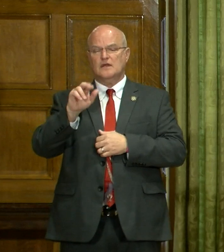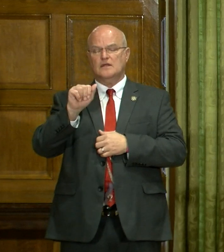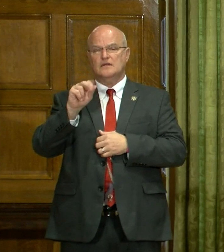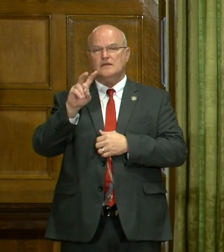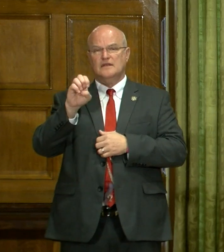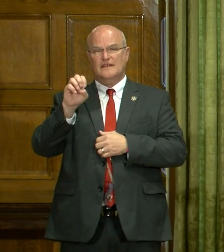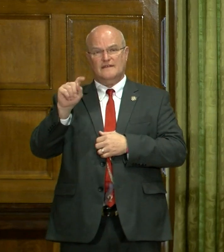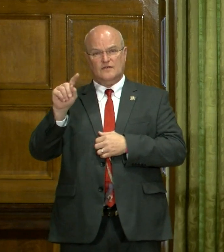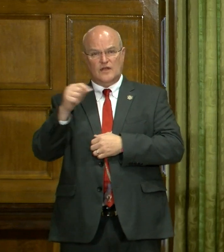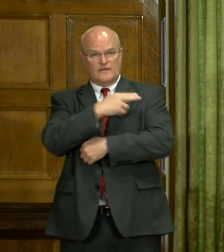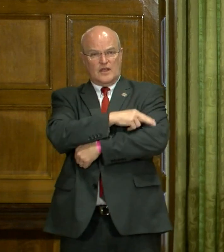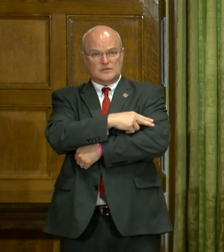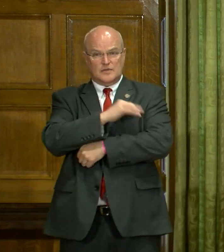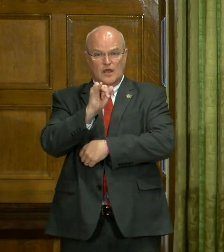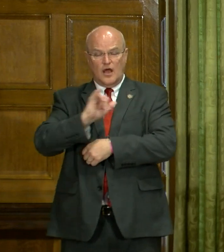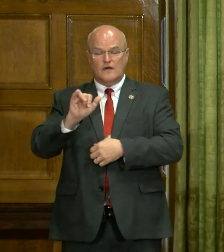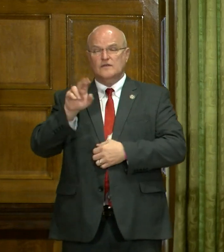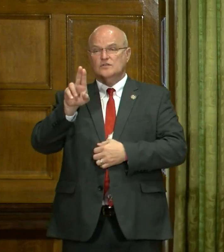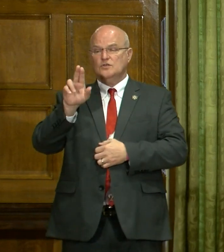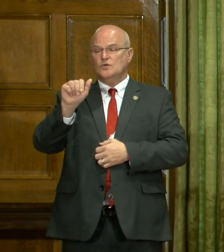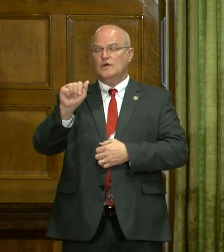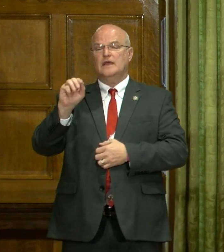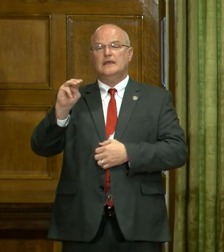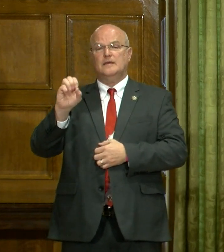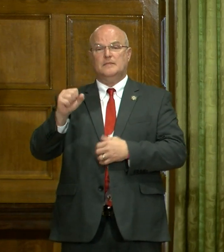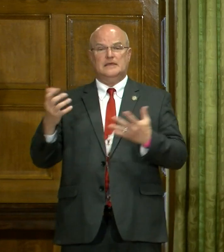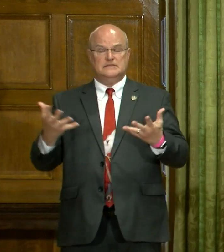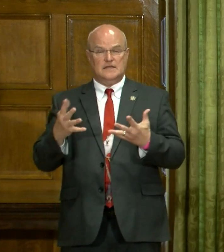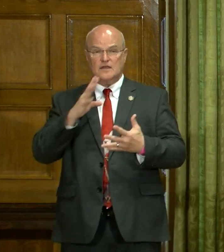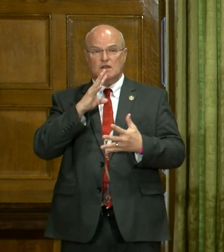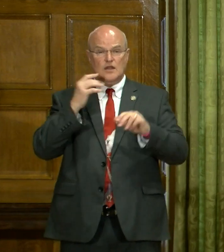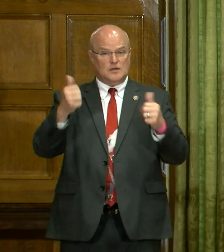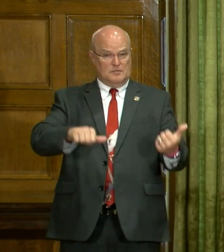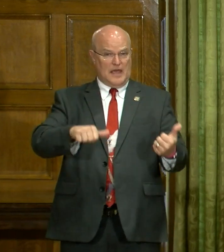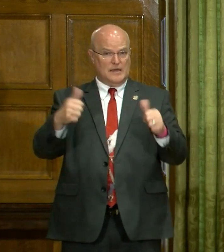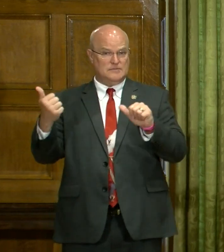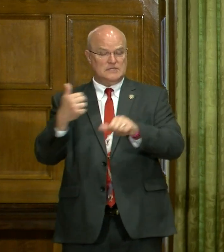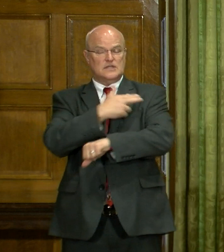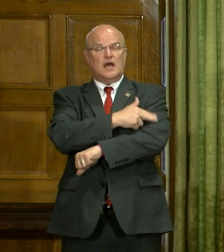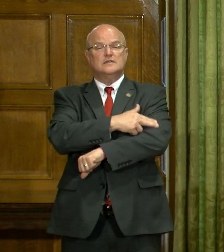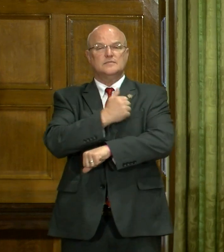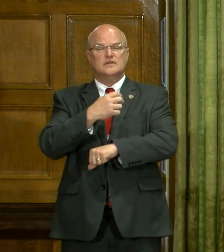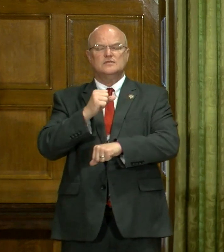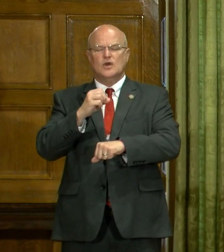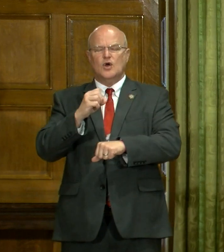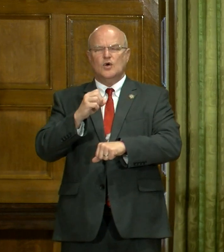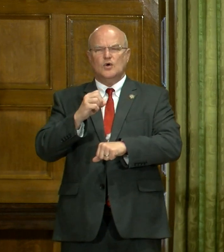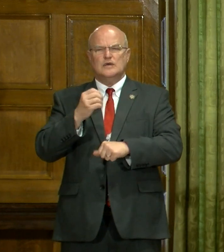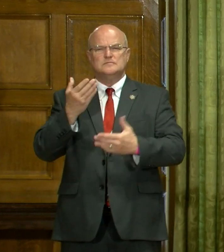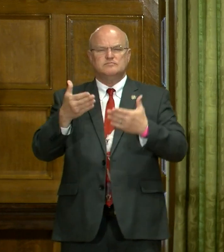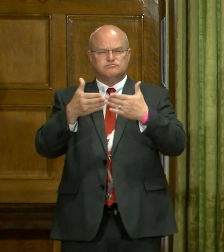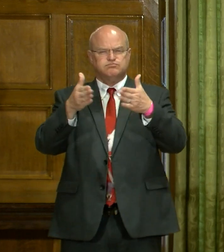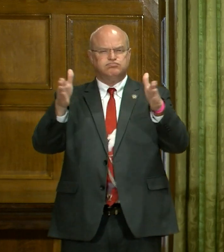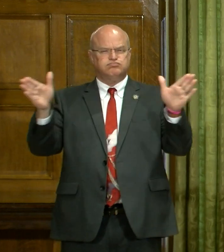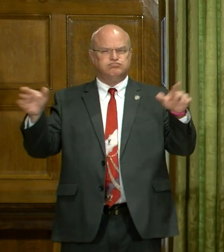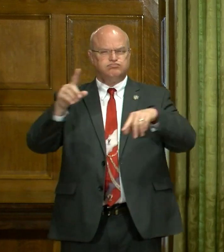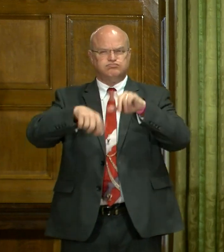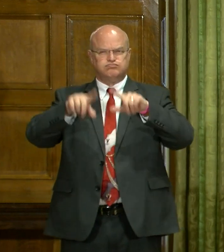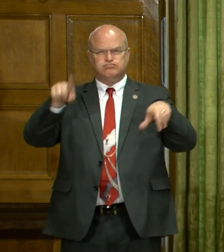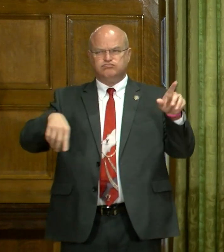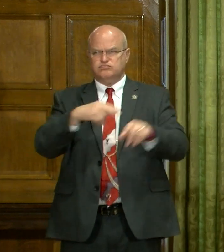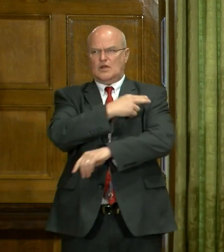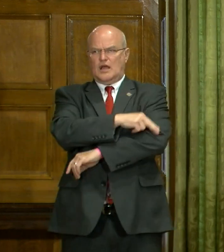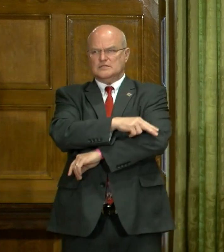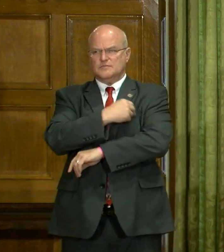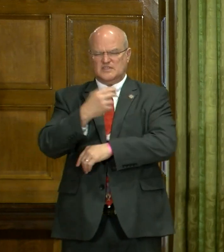Hospital. Obviously, UAMS is here. We've talked to Baptist. And so, you know, it's a pretty broad range, number